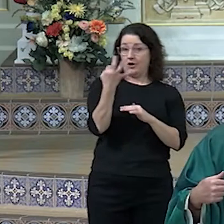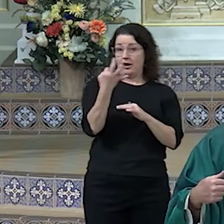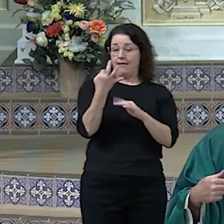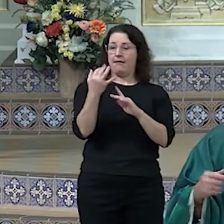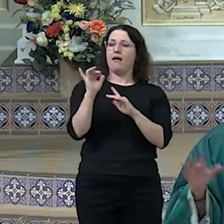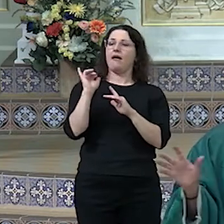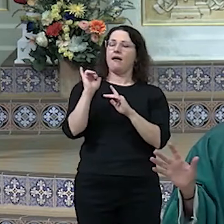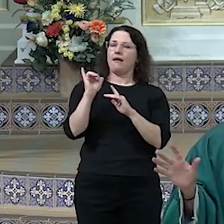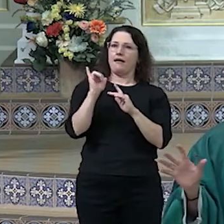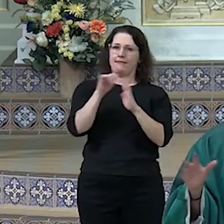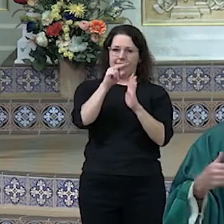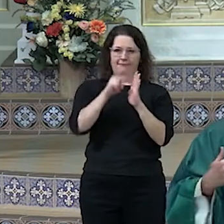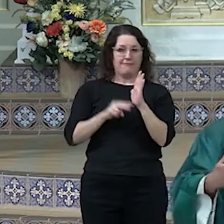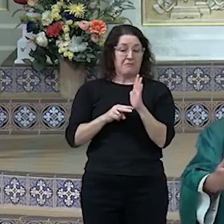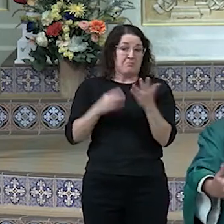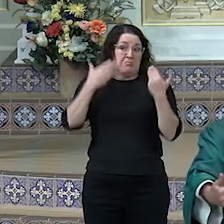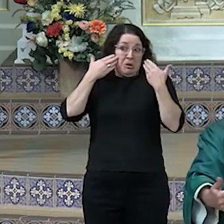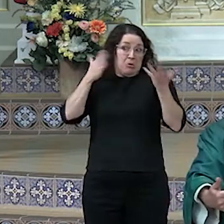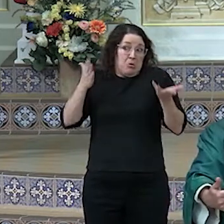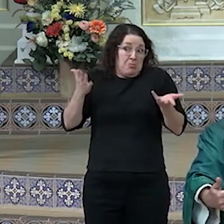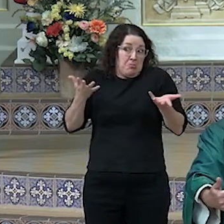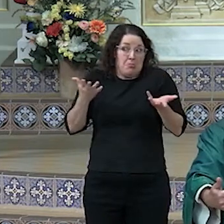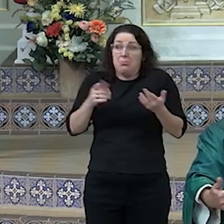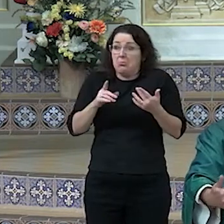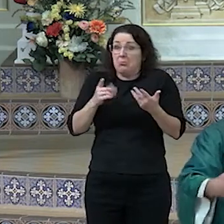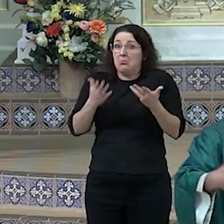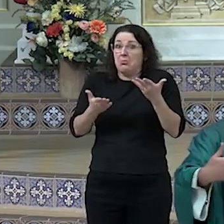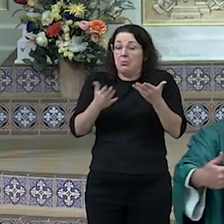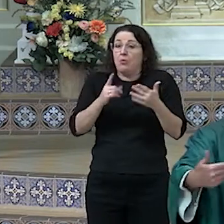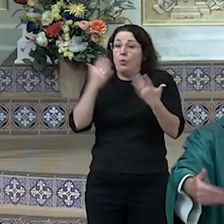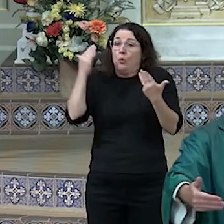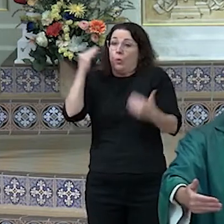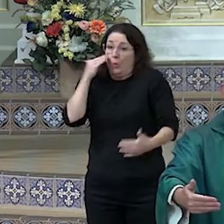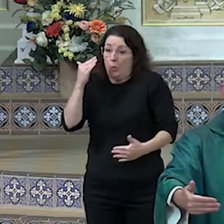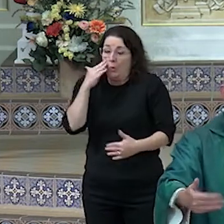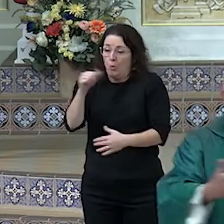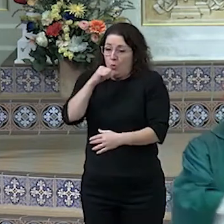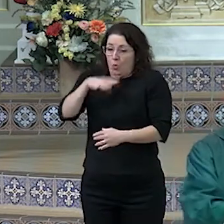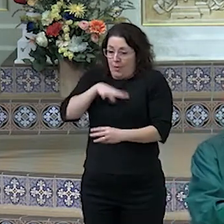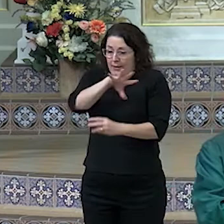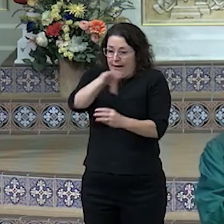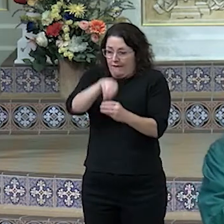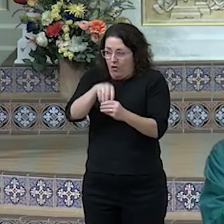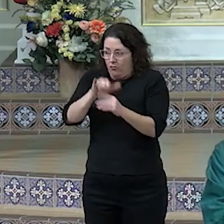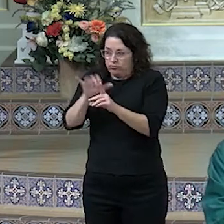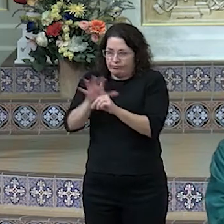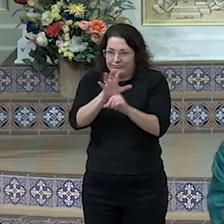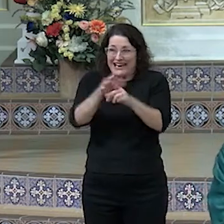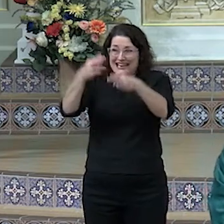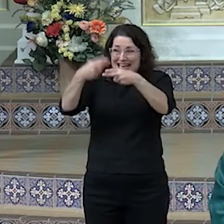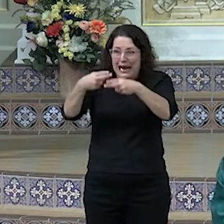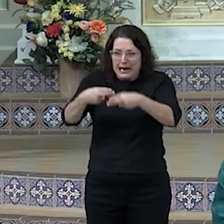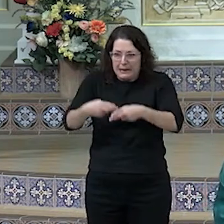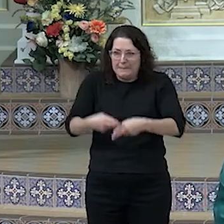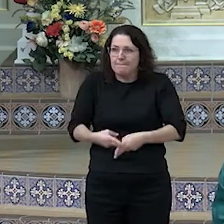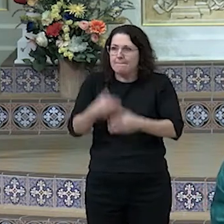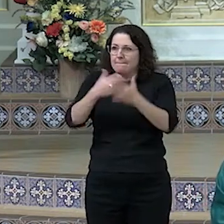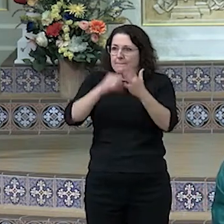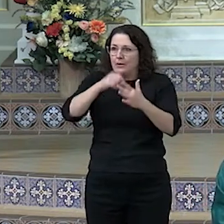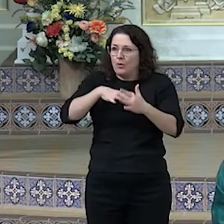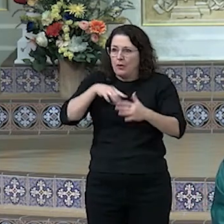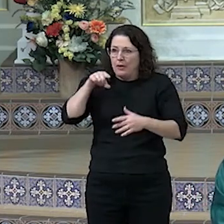Friday that, oh no, there were women with him. Right? There were women with him on that journey, and they were named. They were